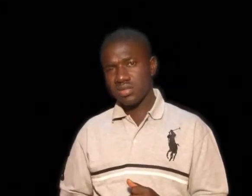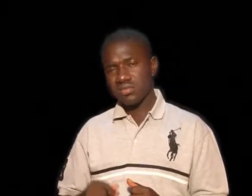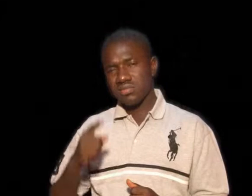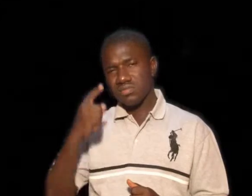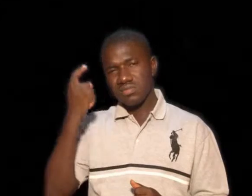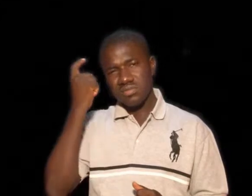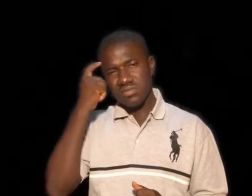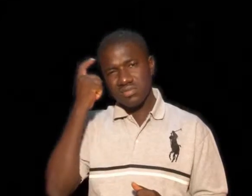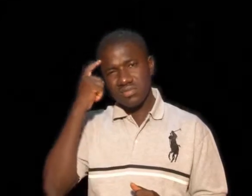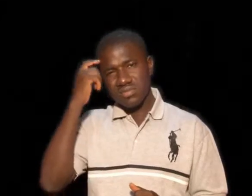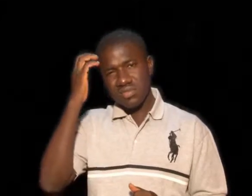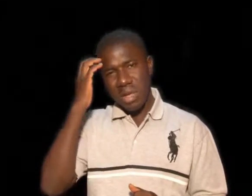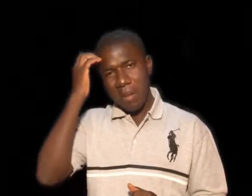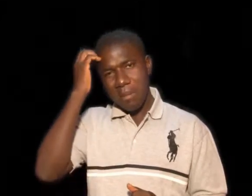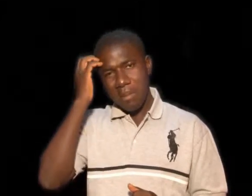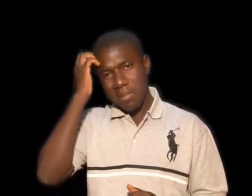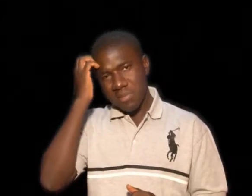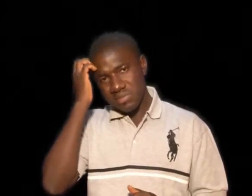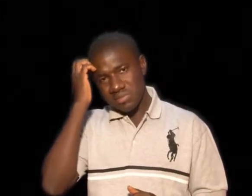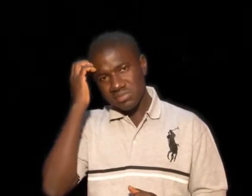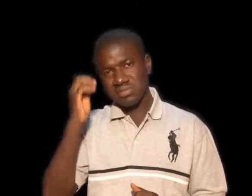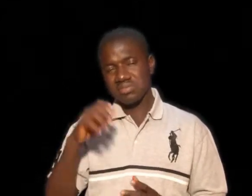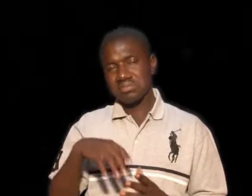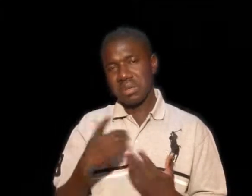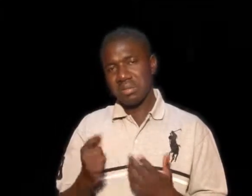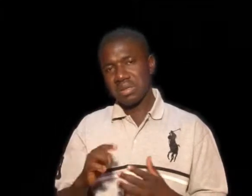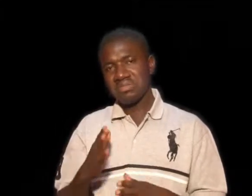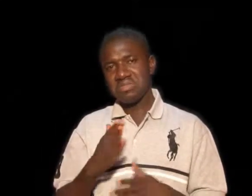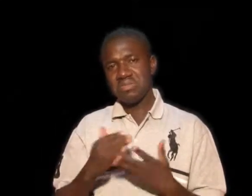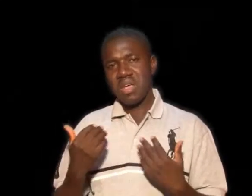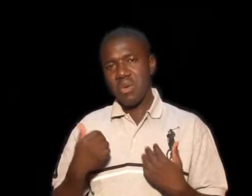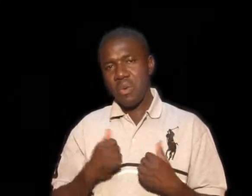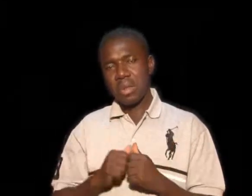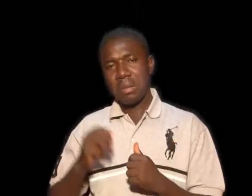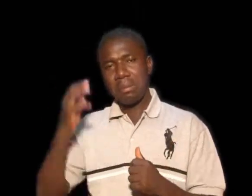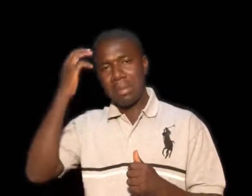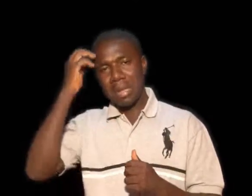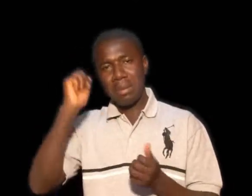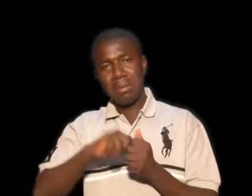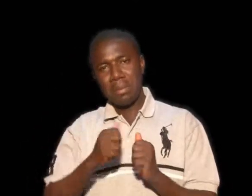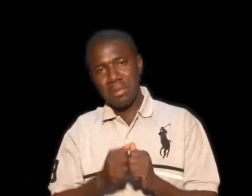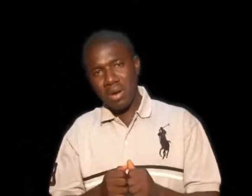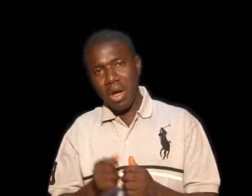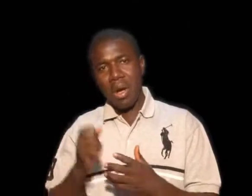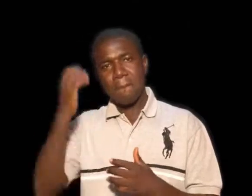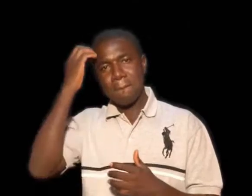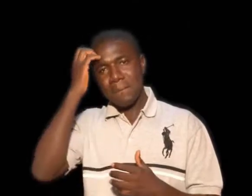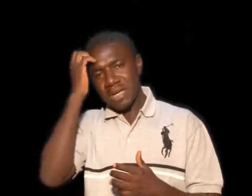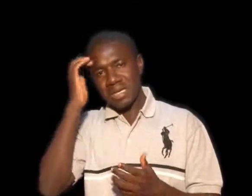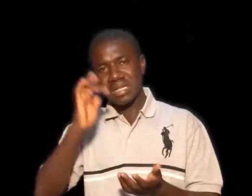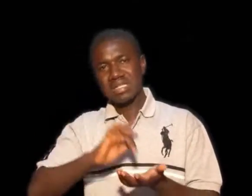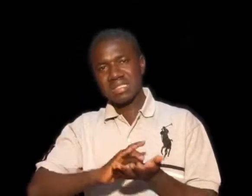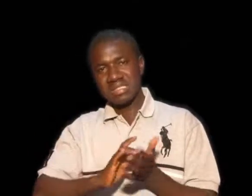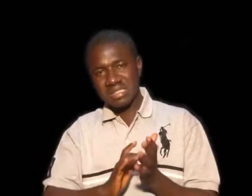avoid, insane, lunatic, maniac, mental patient, mentally